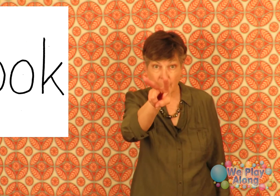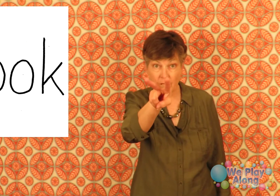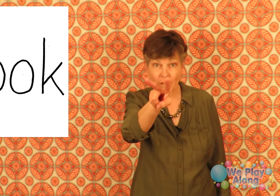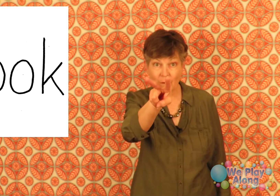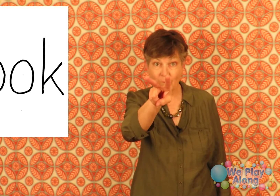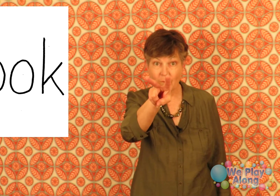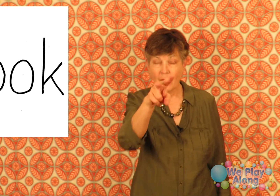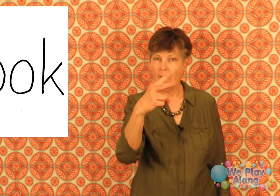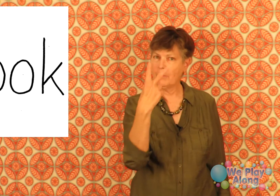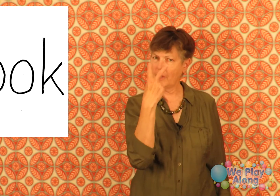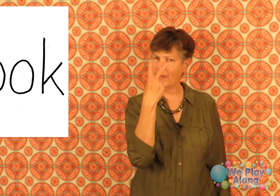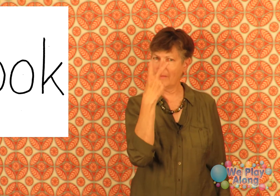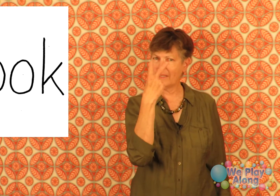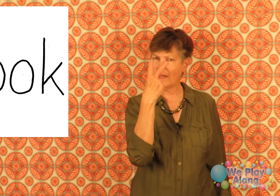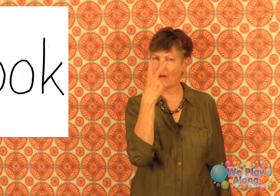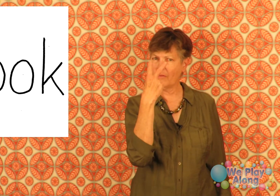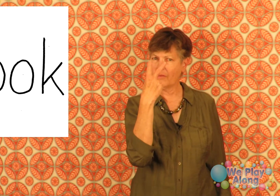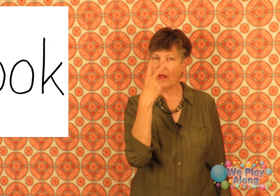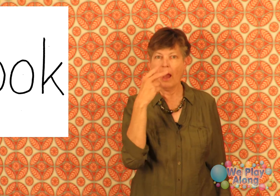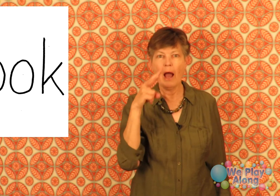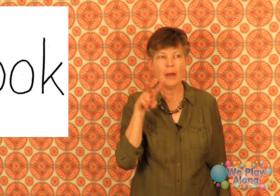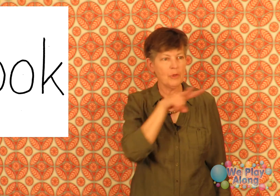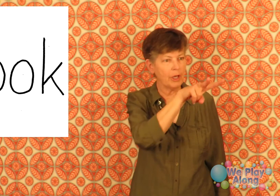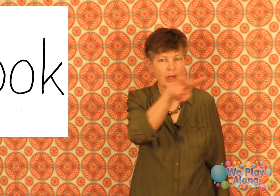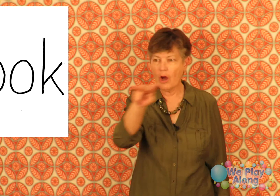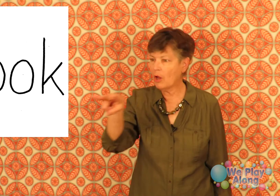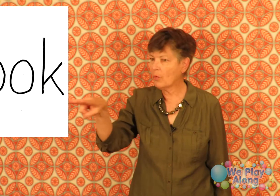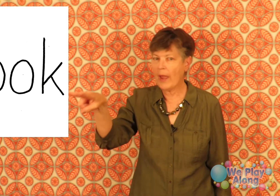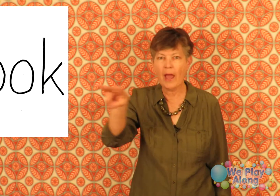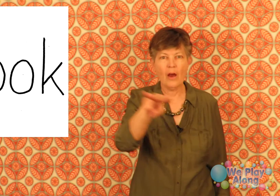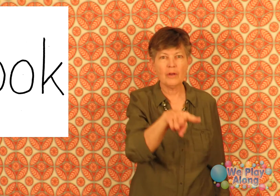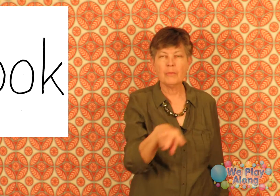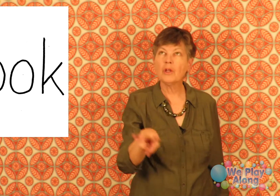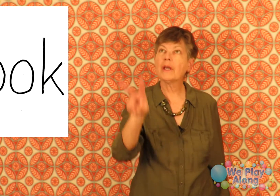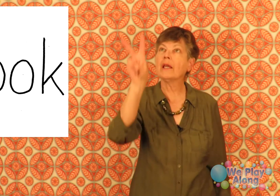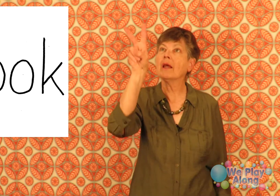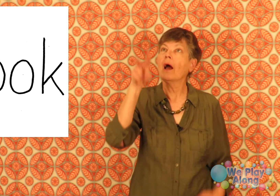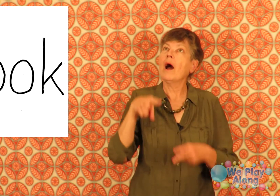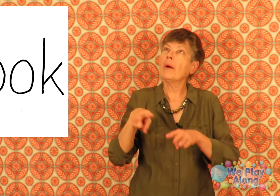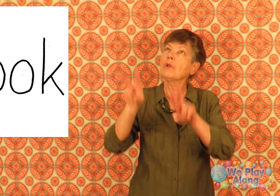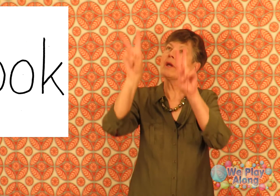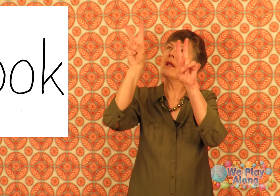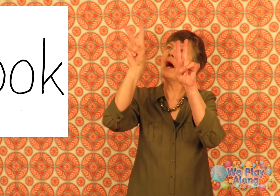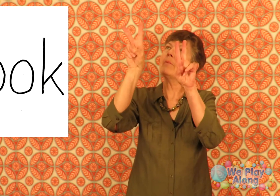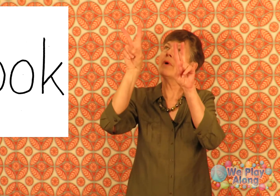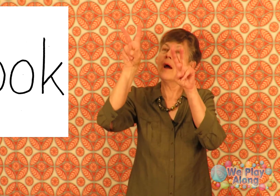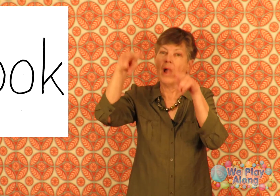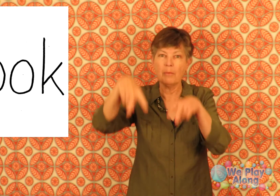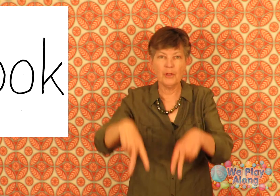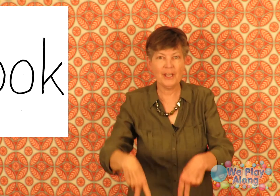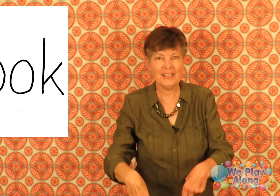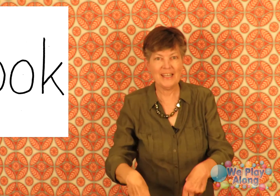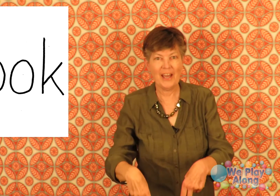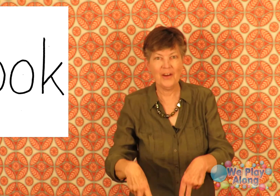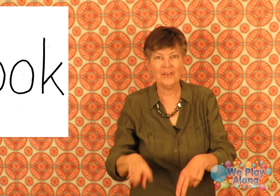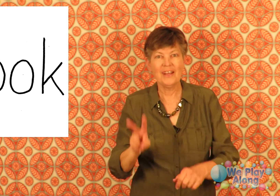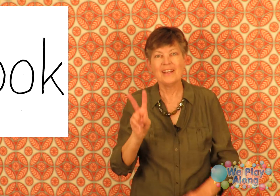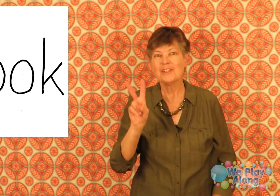at you. I'm looking at myself. I'm looking all around. I'm looking up. I'm looking down.